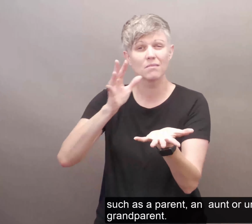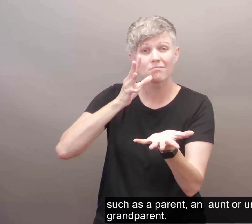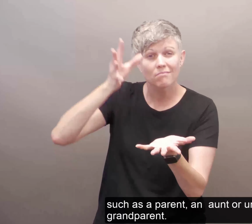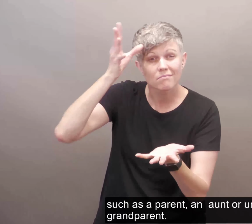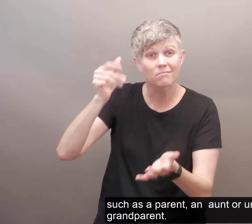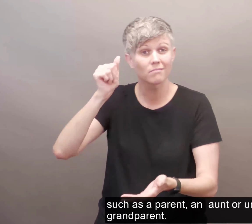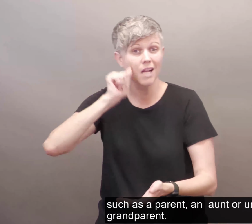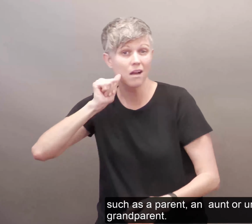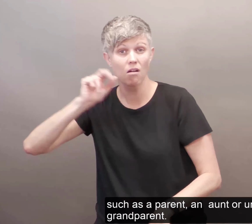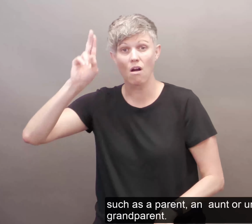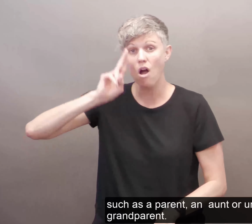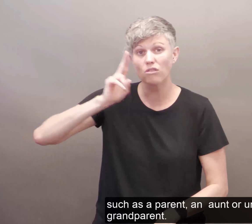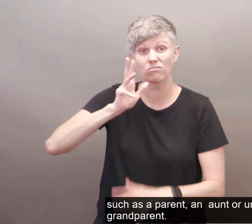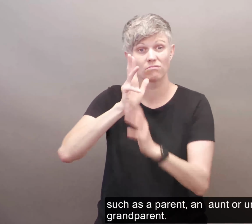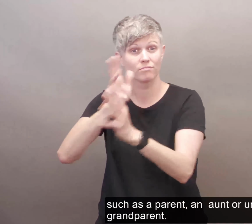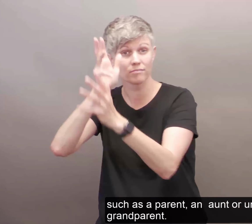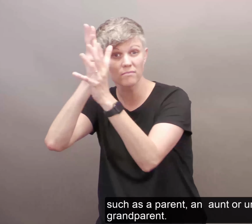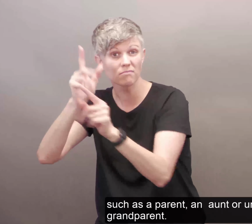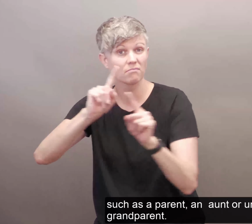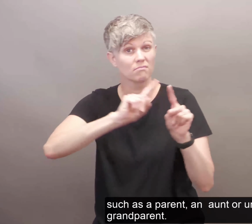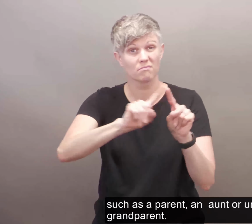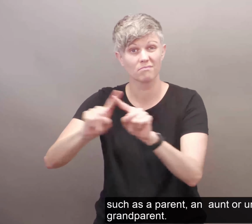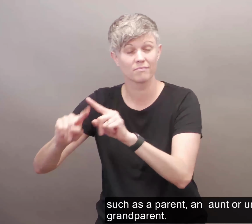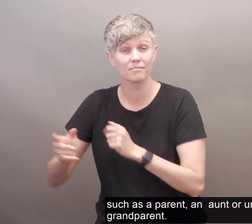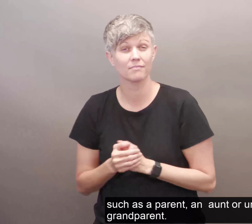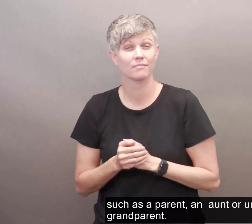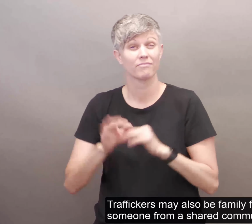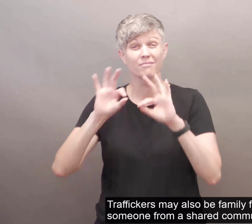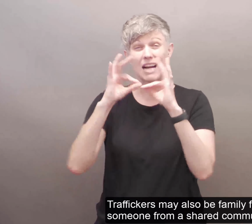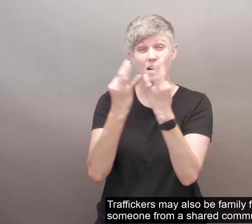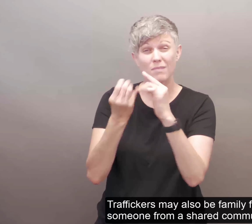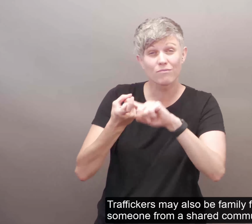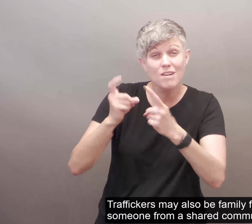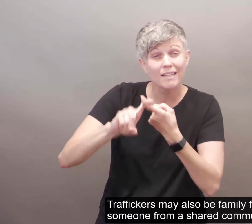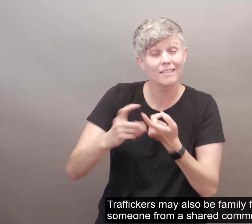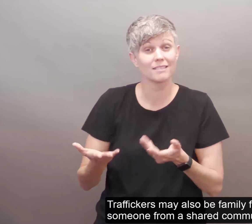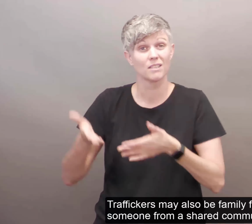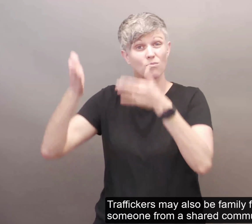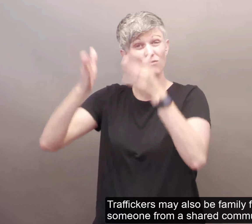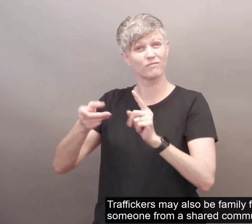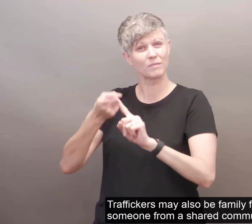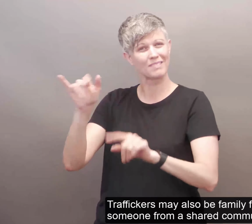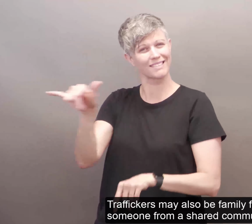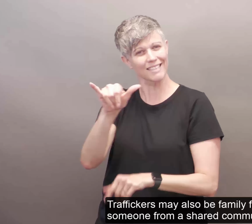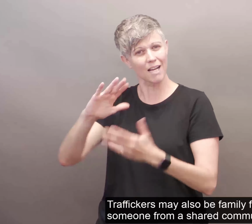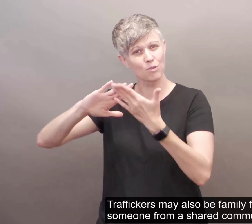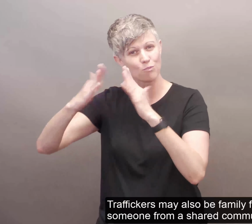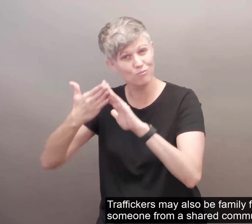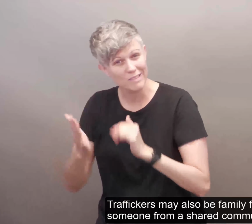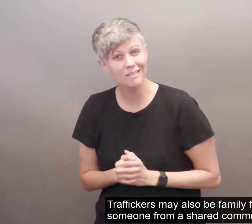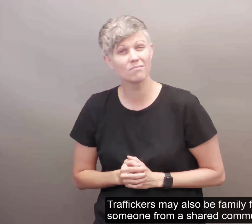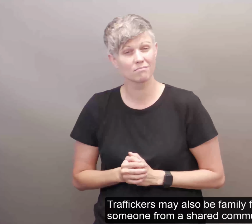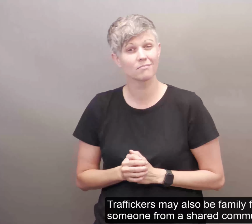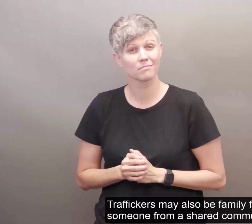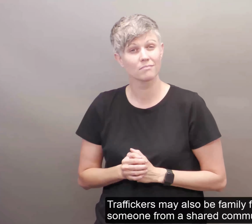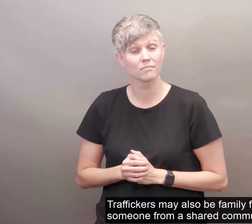aunt or uncle, or a grandparent. Traffickers may also be family friends or someone from a shared community. The second most